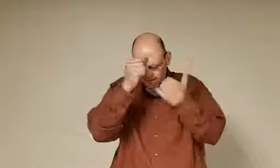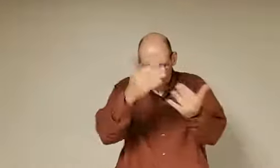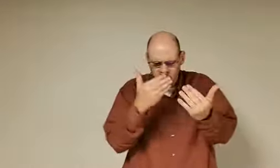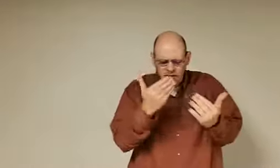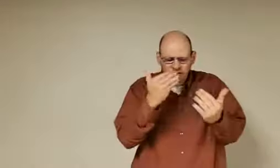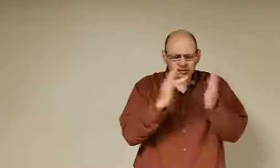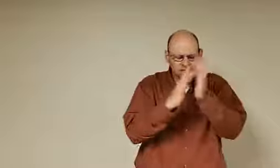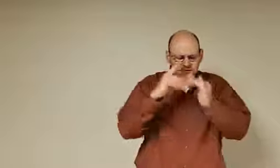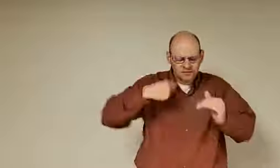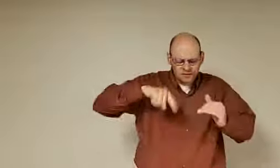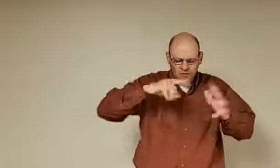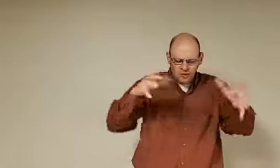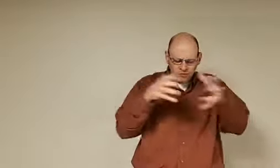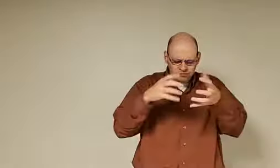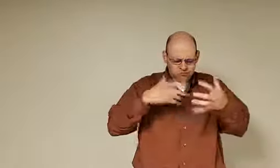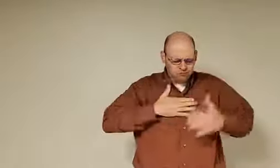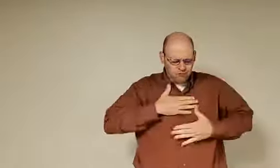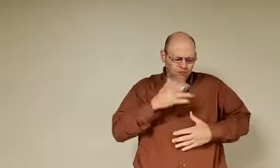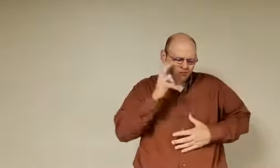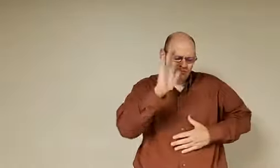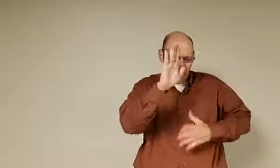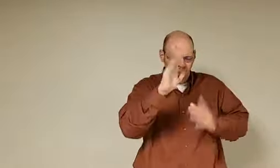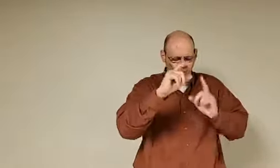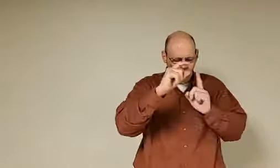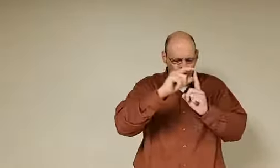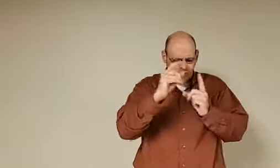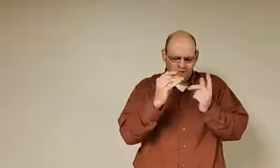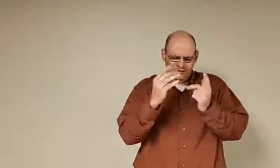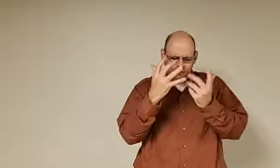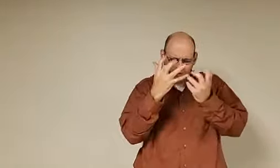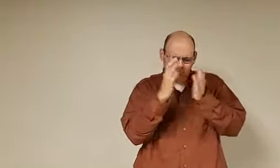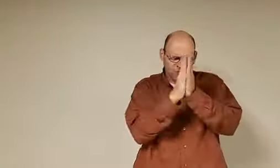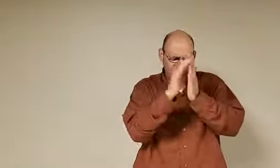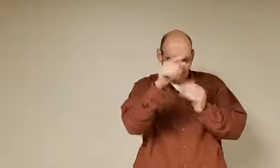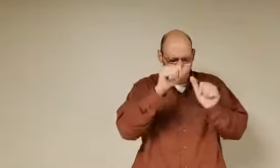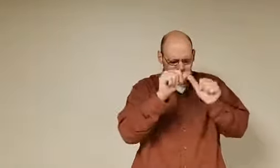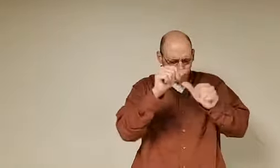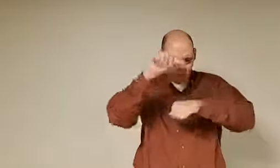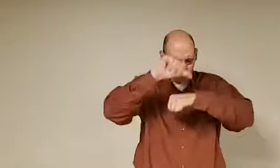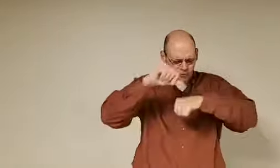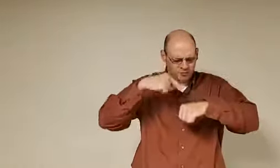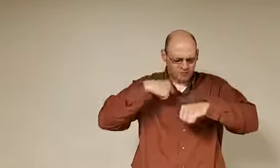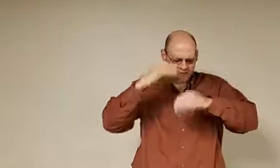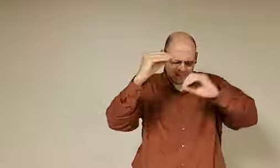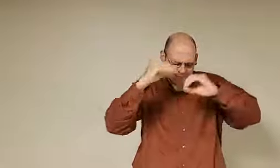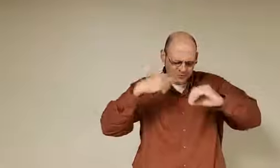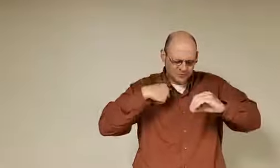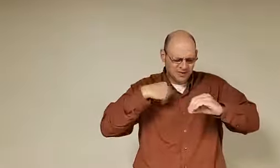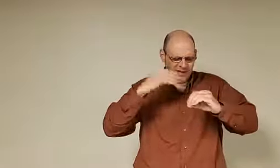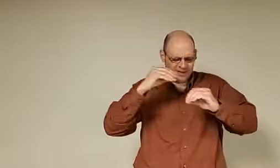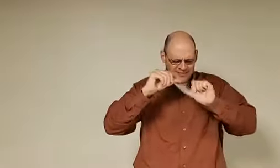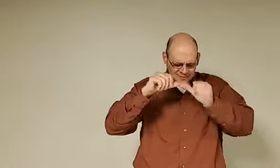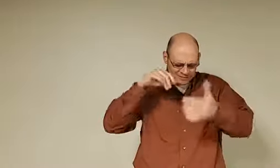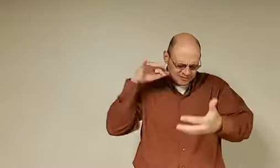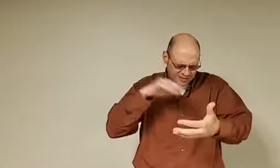Dear Heavenly Father, we thank you, Lord. We've been together once again studying your word. We pray, Lord, continue the anointing. Help me to